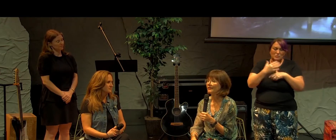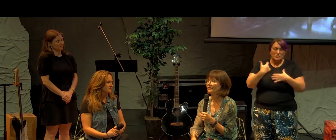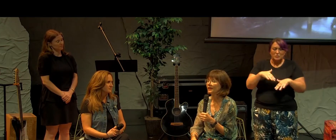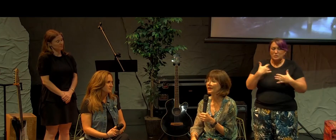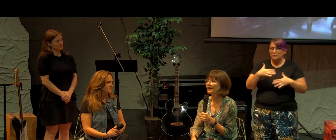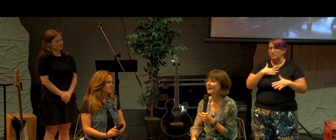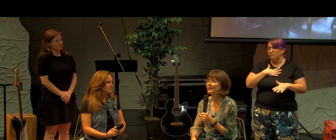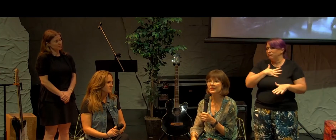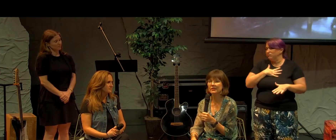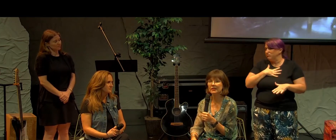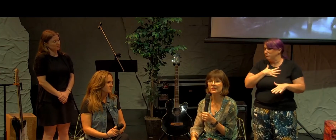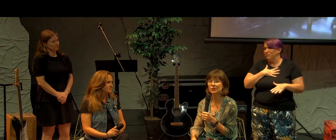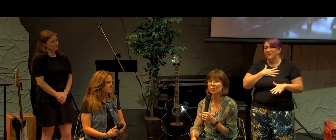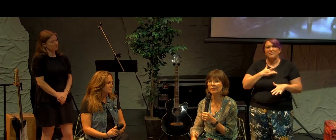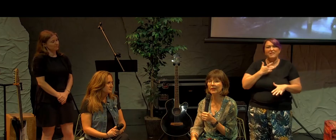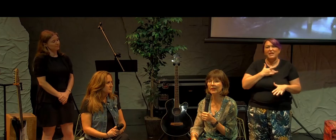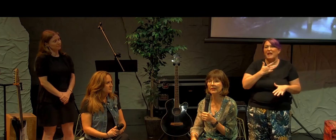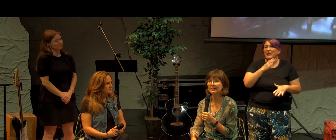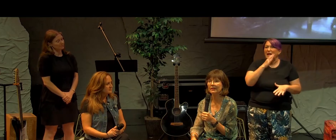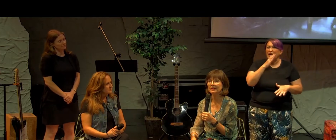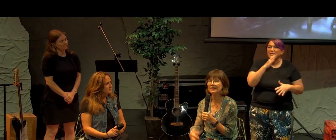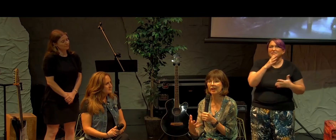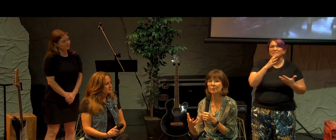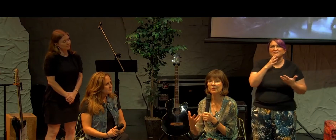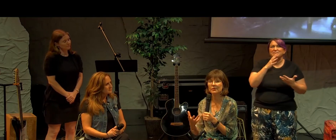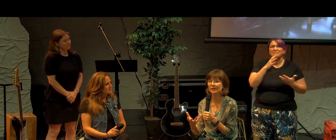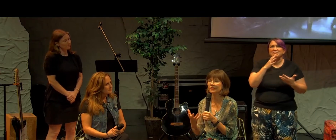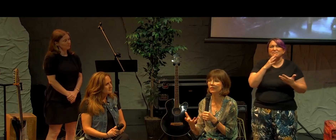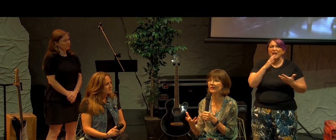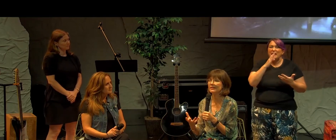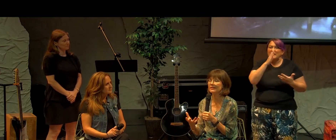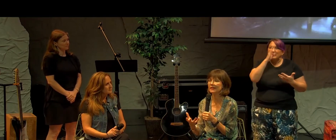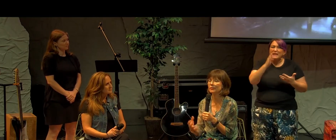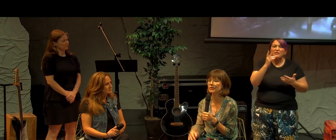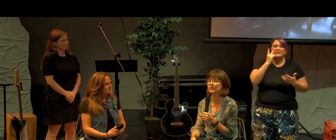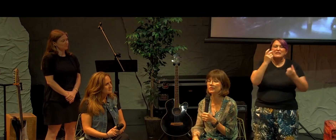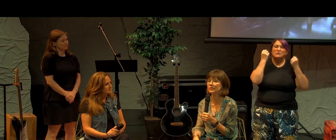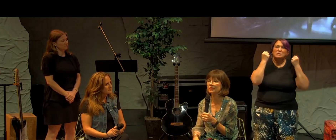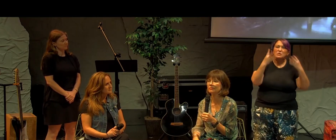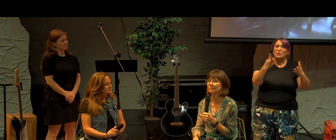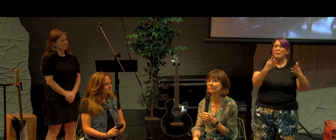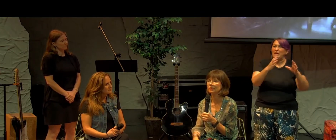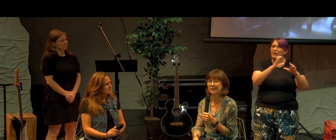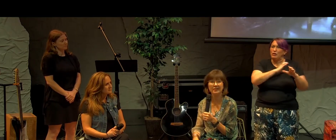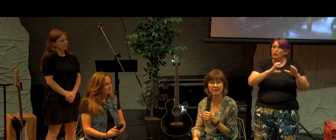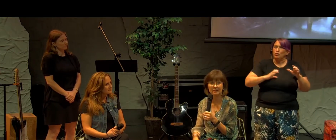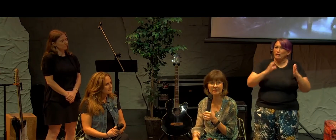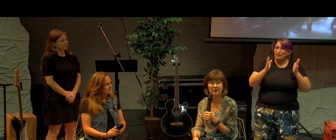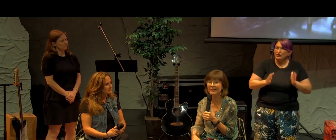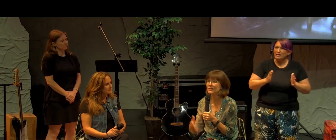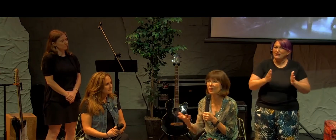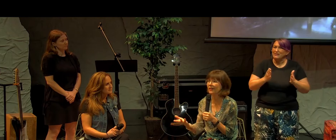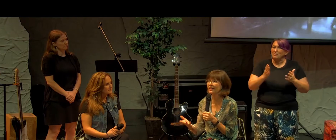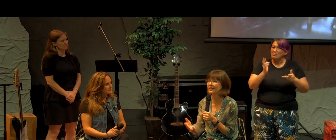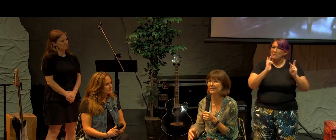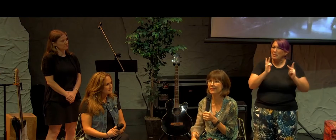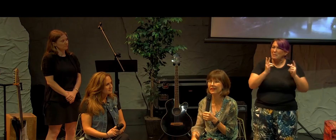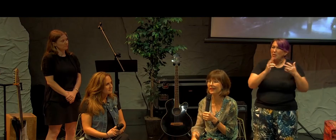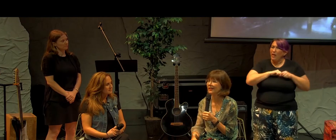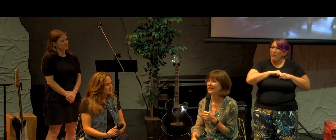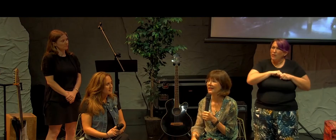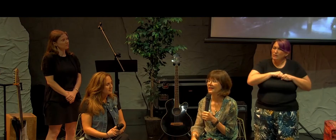I had felt like I'd never seen so many disciples of Christ that were just grieving. I mean, that's all I could